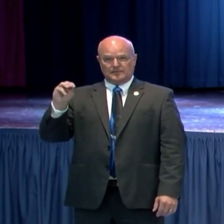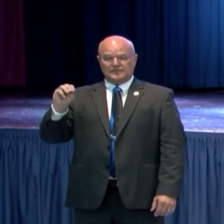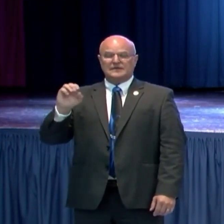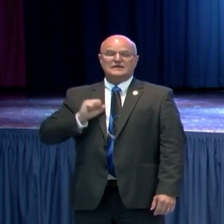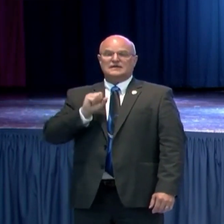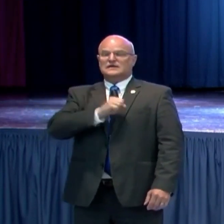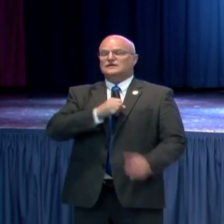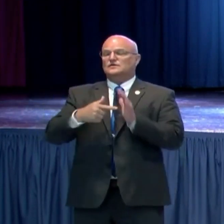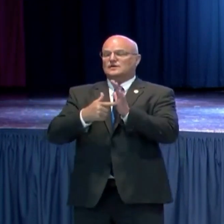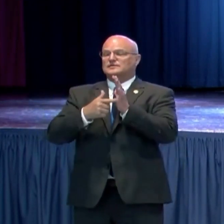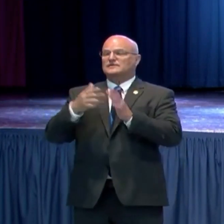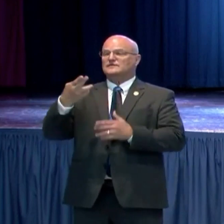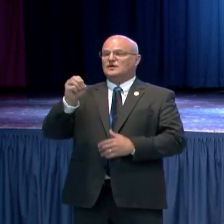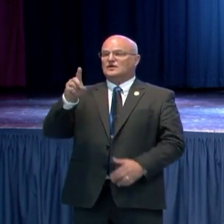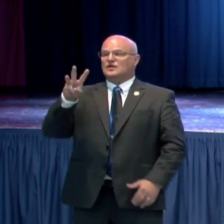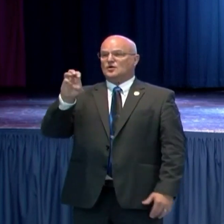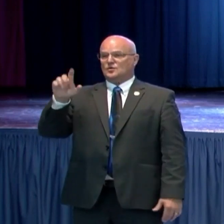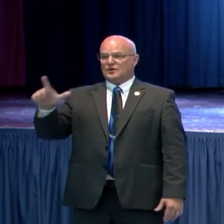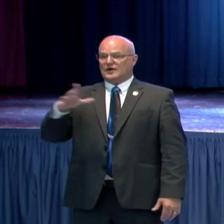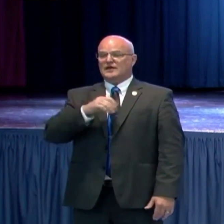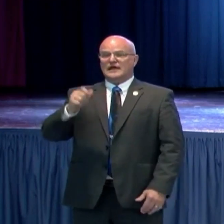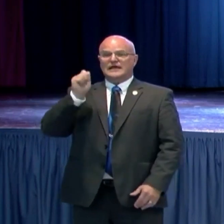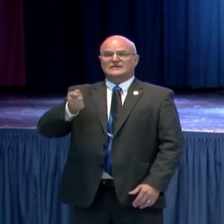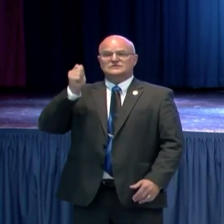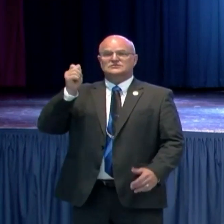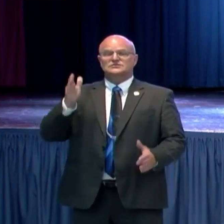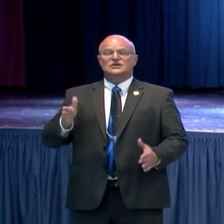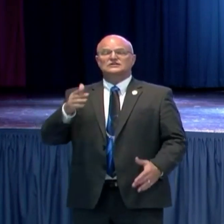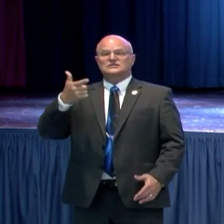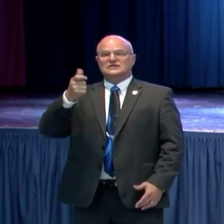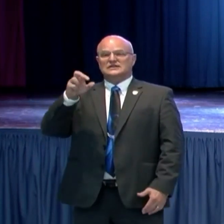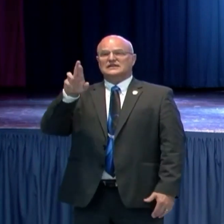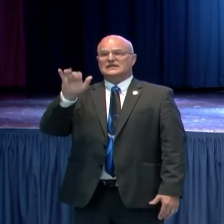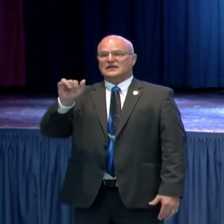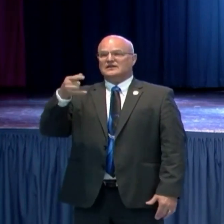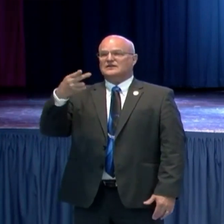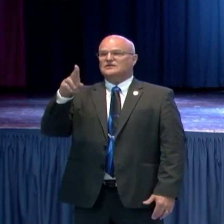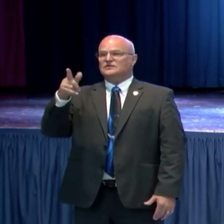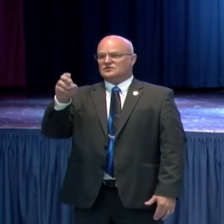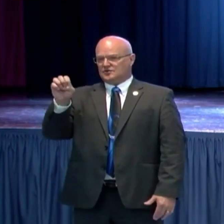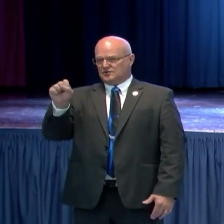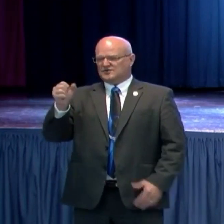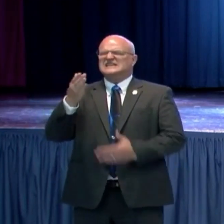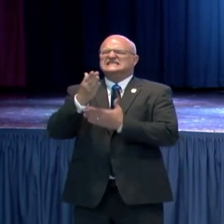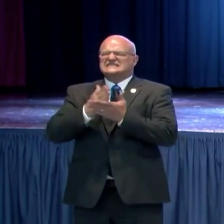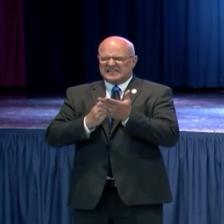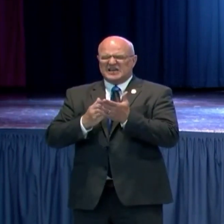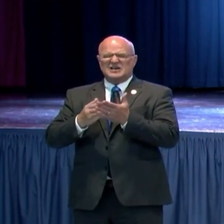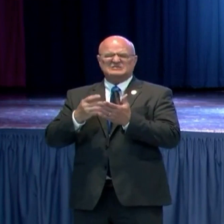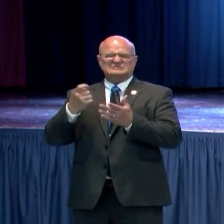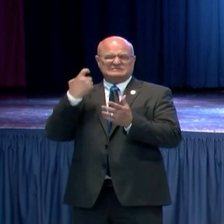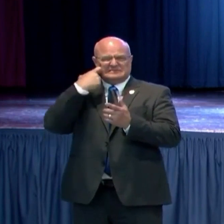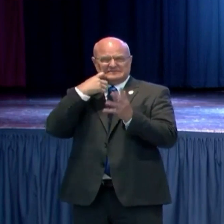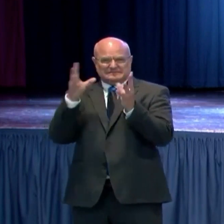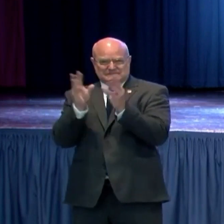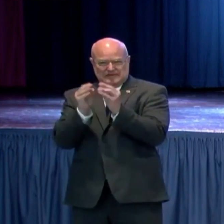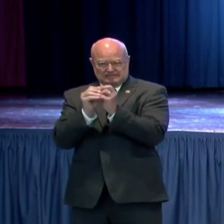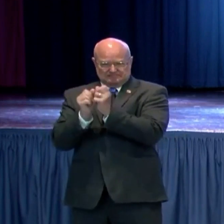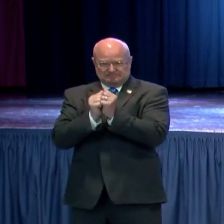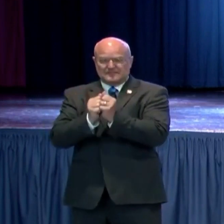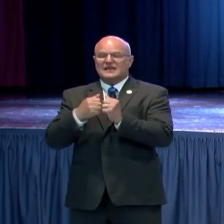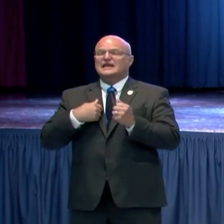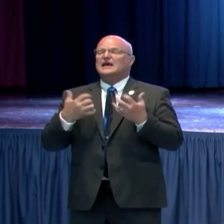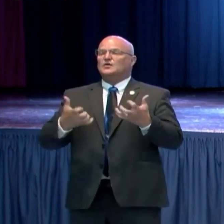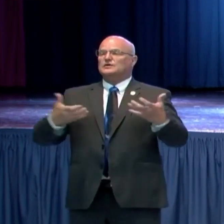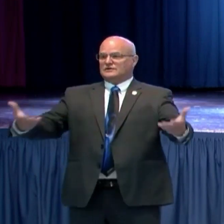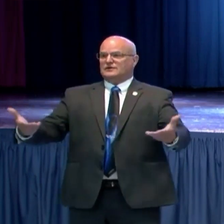Steve Hollowell, and Judge Gary Hughes, just some of those that we previously met with. And I